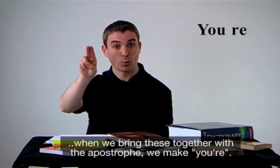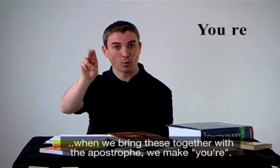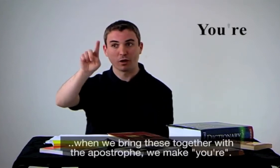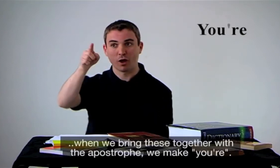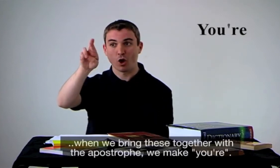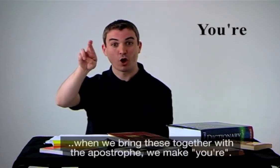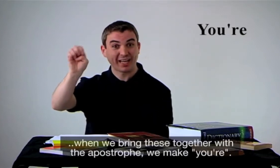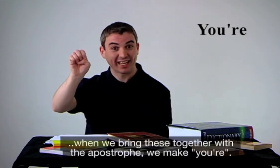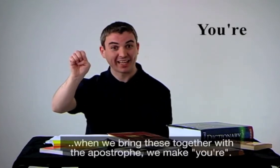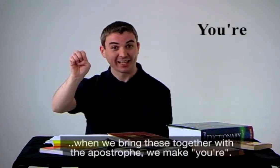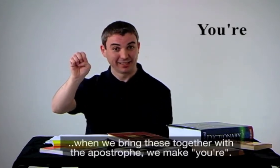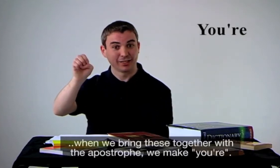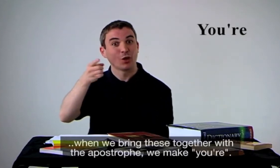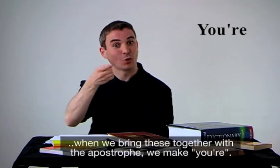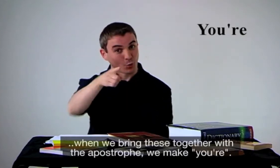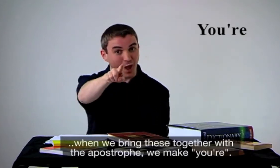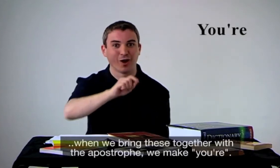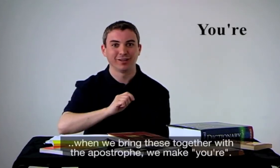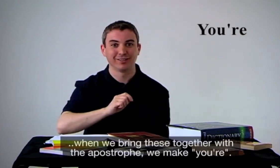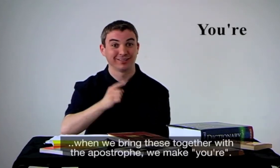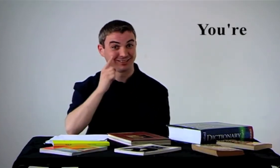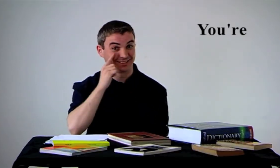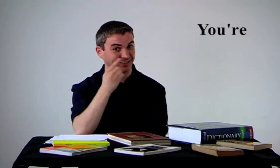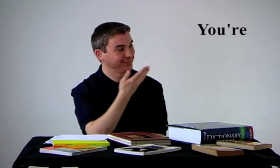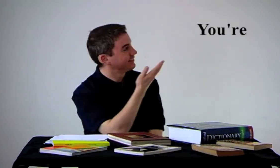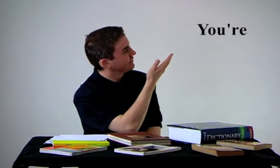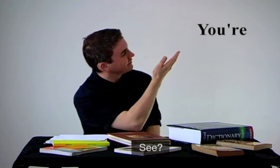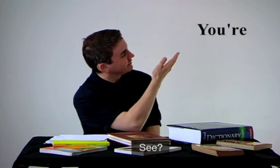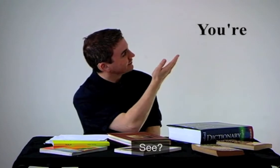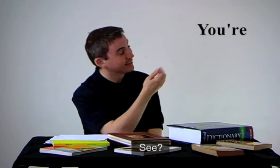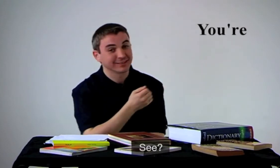together with the apostrophe, we make your. See?